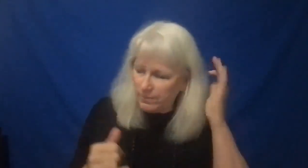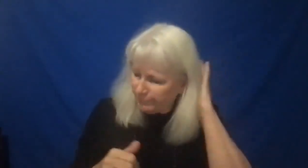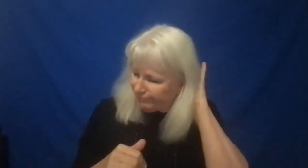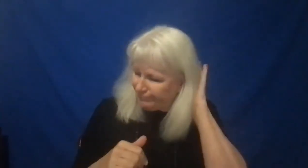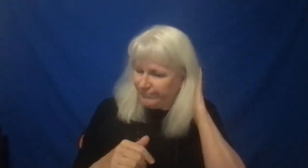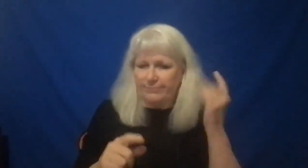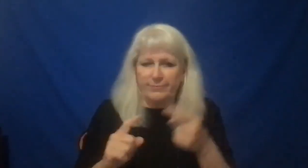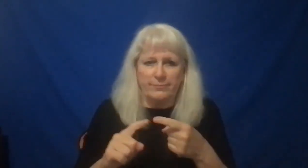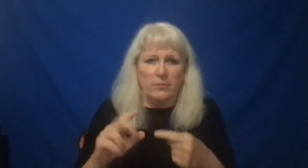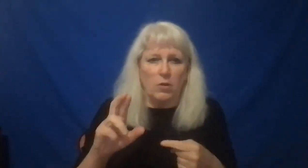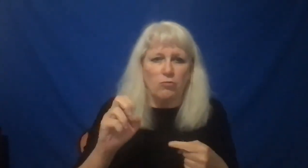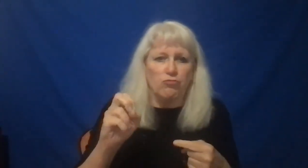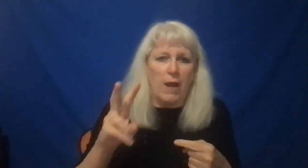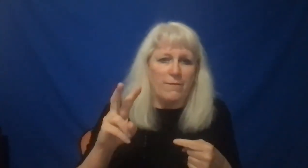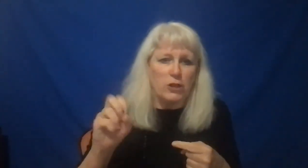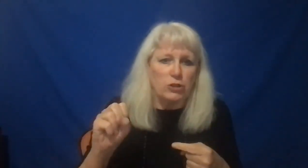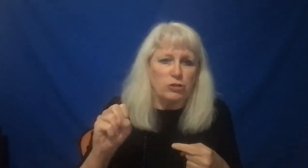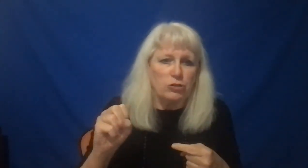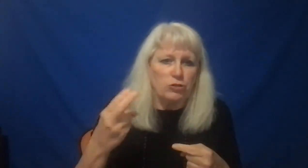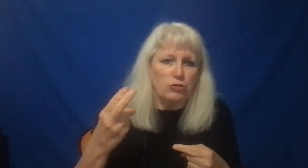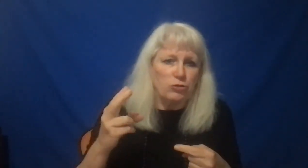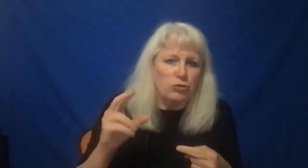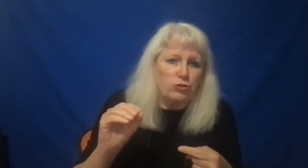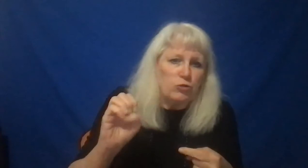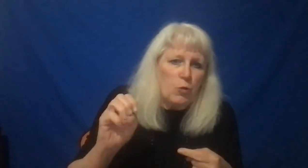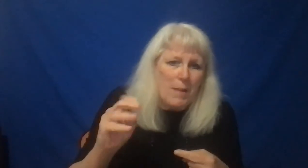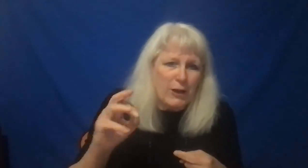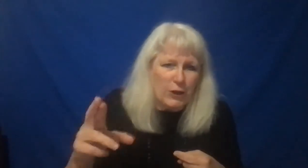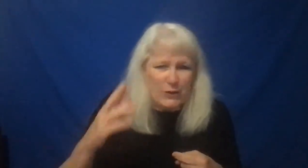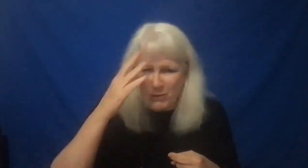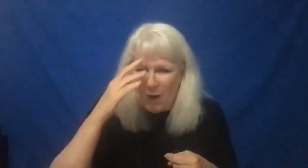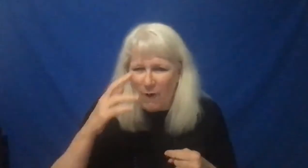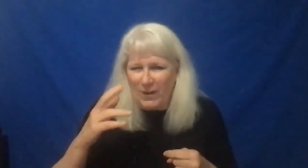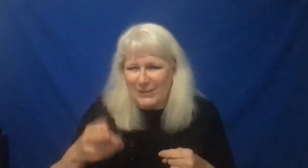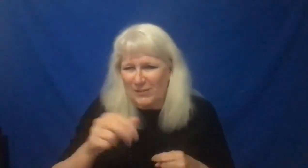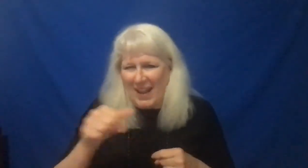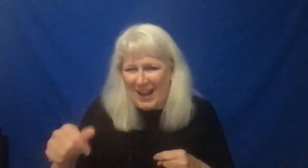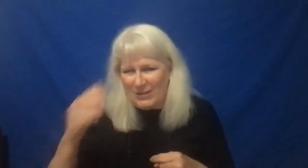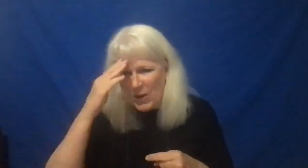Reverend Shoemaker, who we all know from the history of AA. Before we can be of any use to anybody